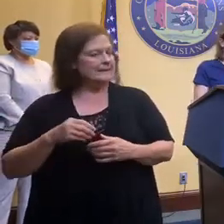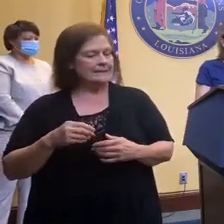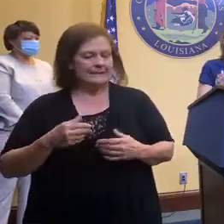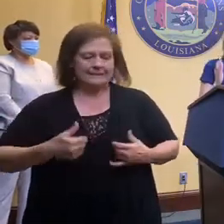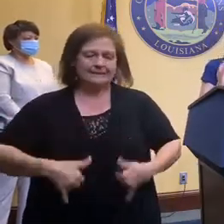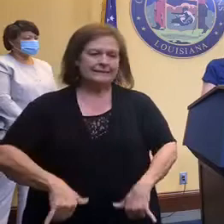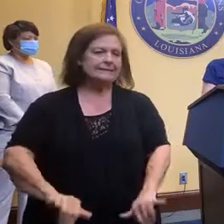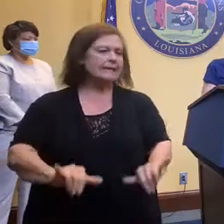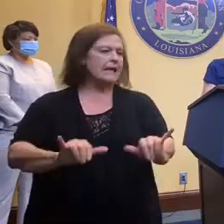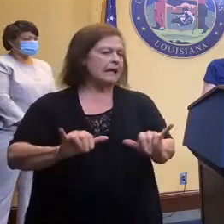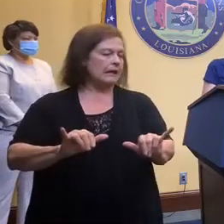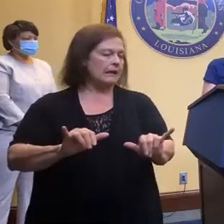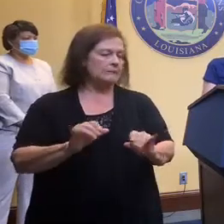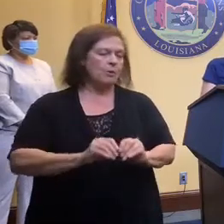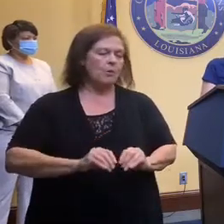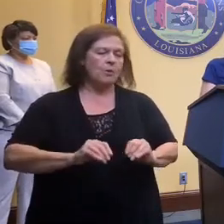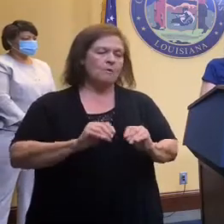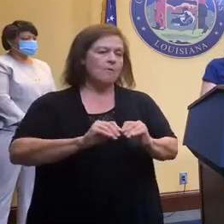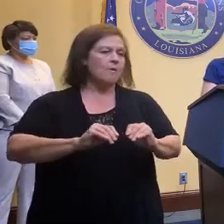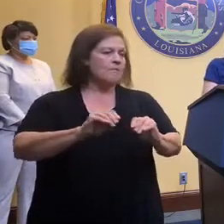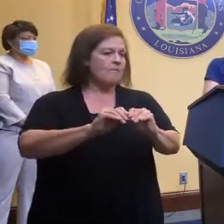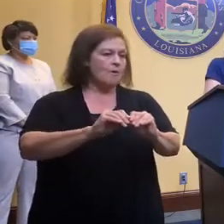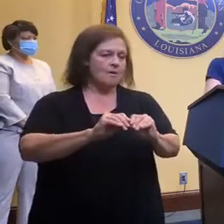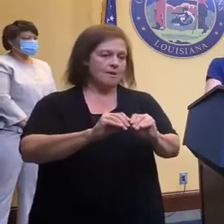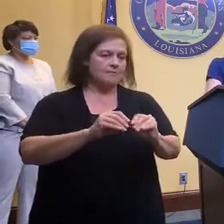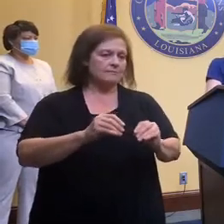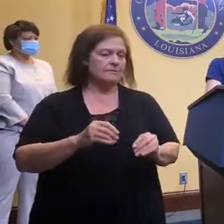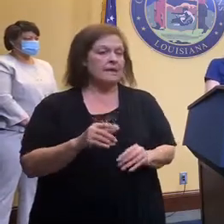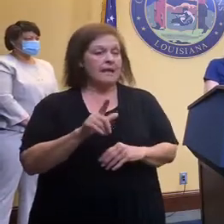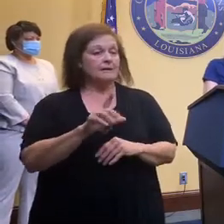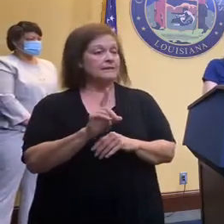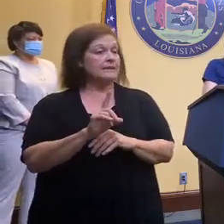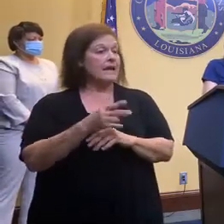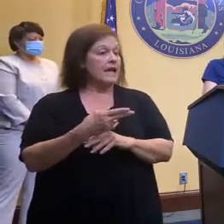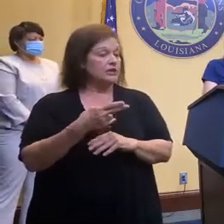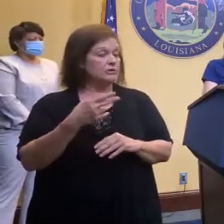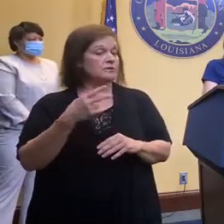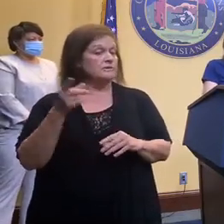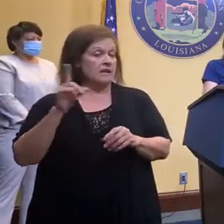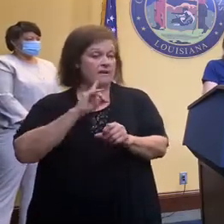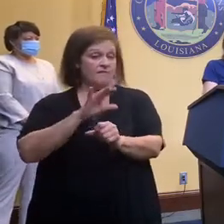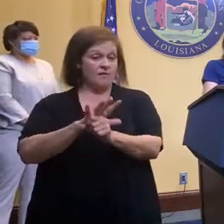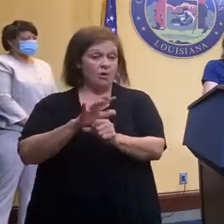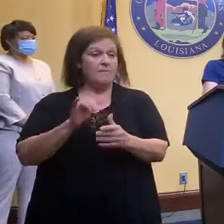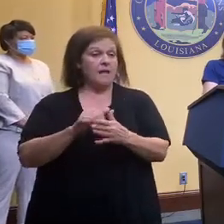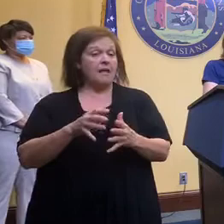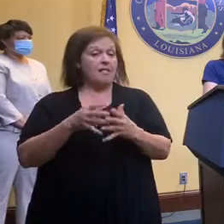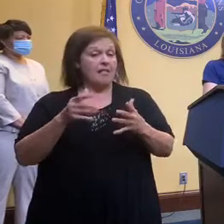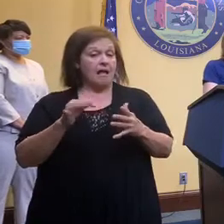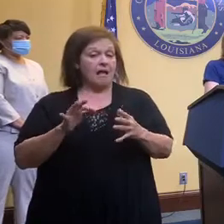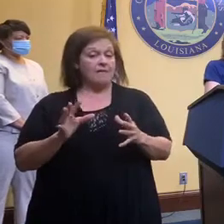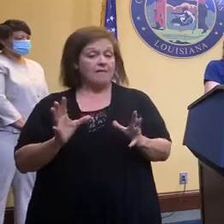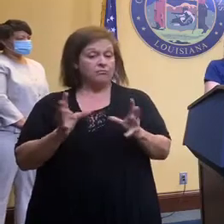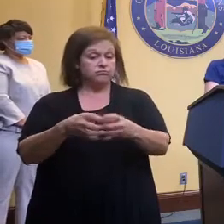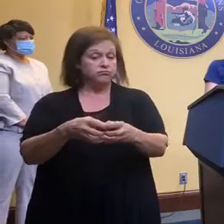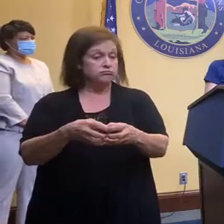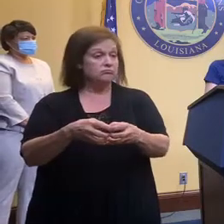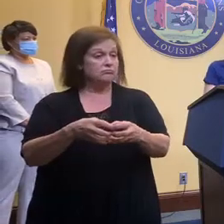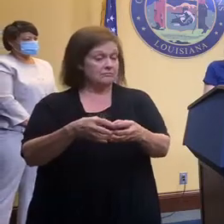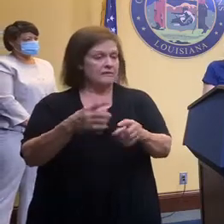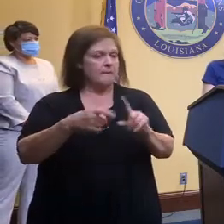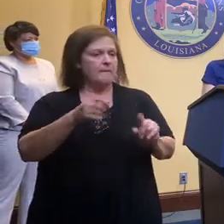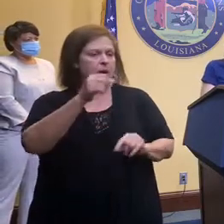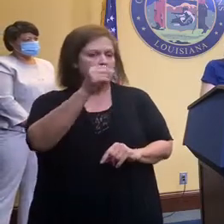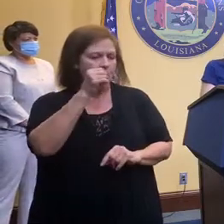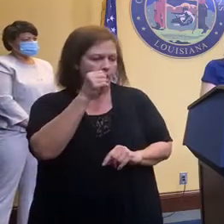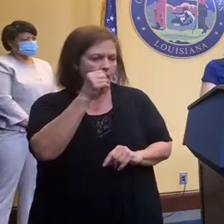for the fire of COVID-19. LDH has confirmed that many of the known clusters in the state stem from bars and